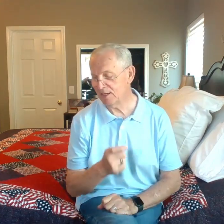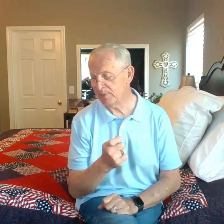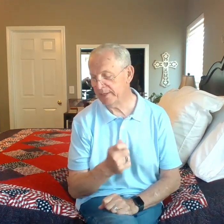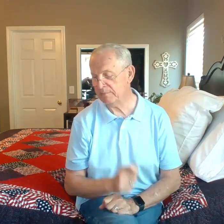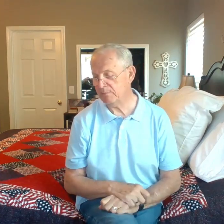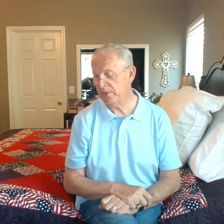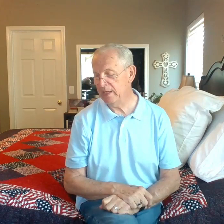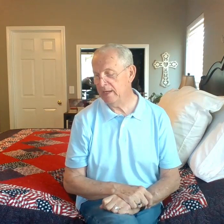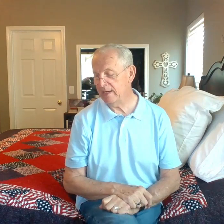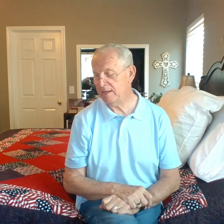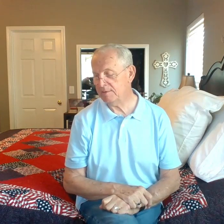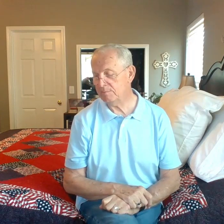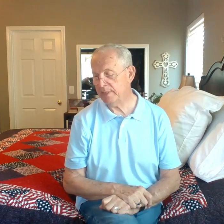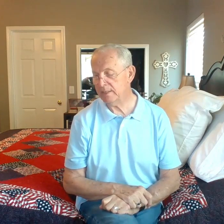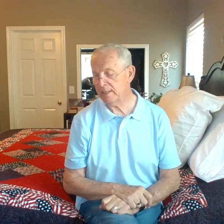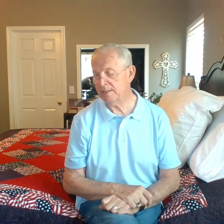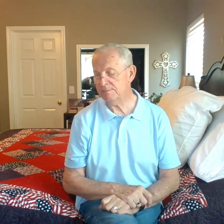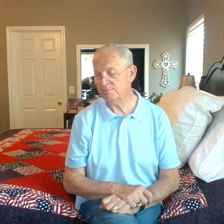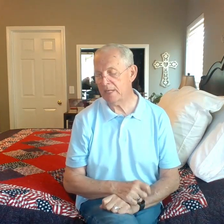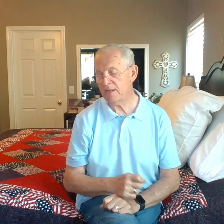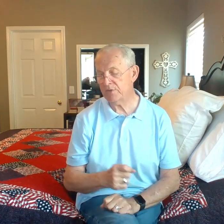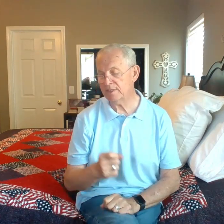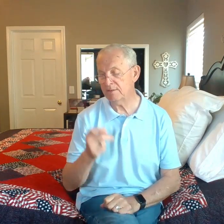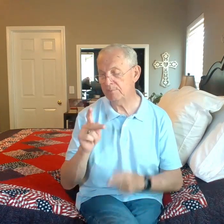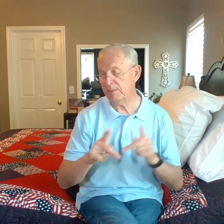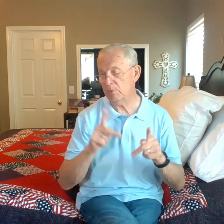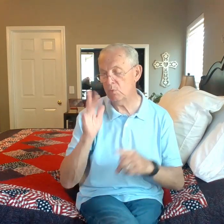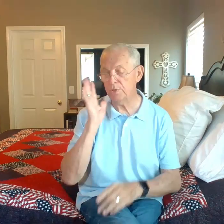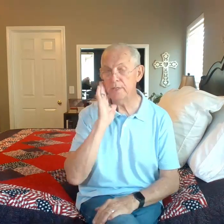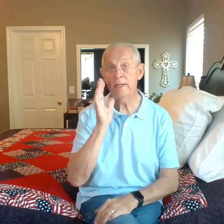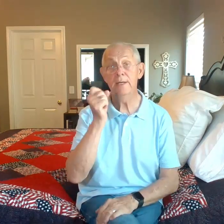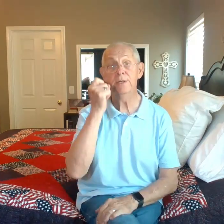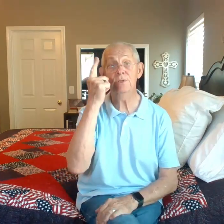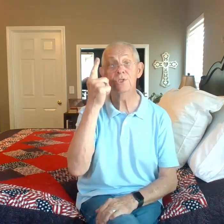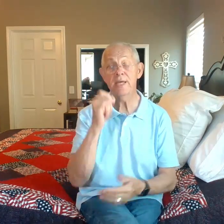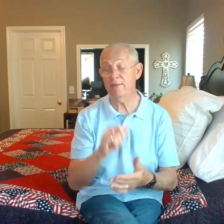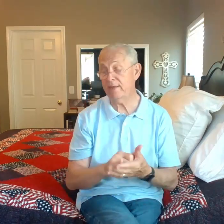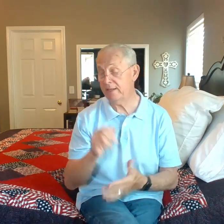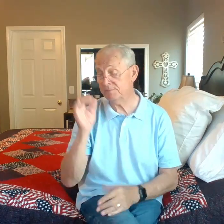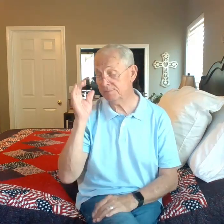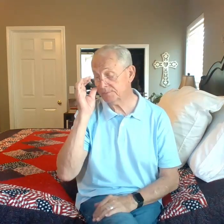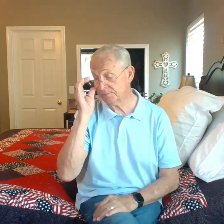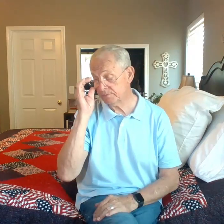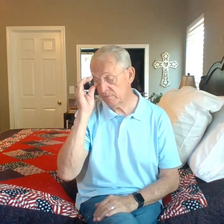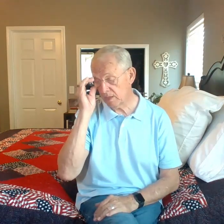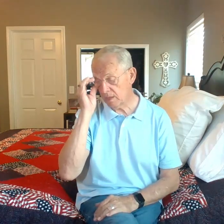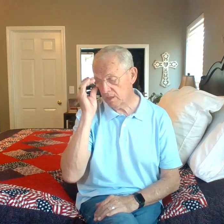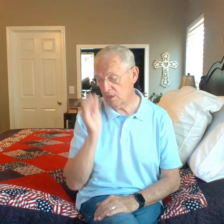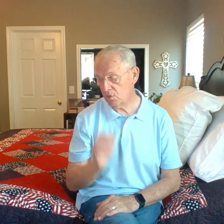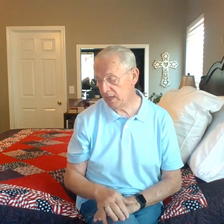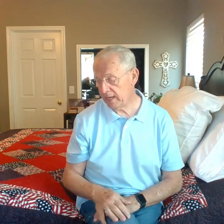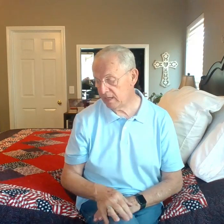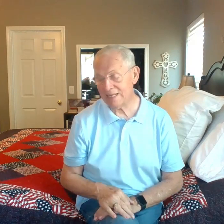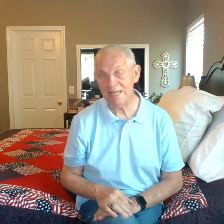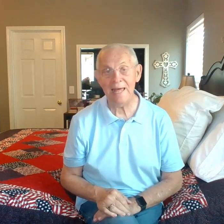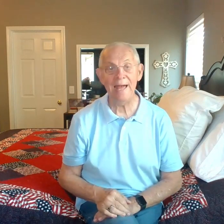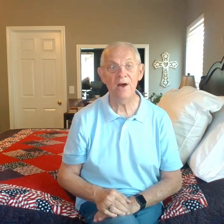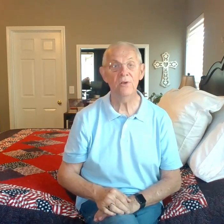bit, but I think that people would understand that. Okay, cloud,